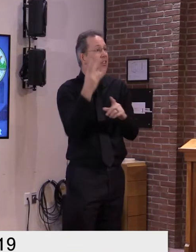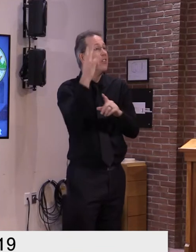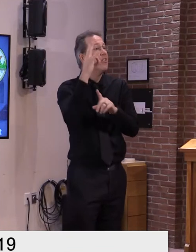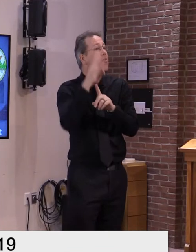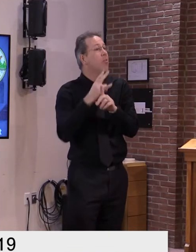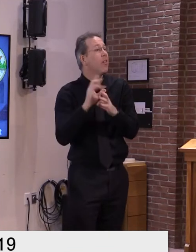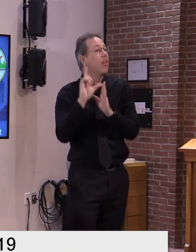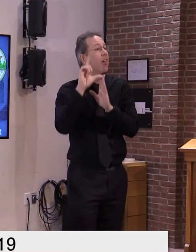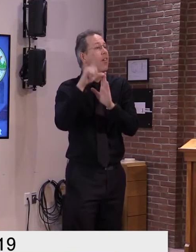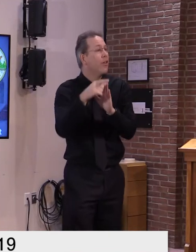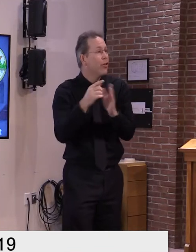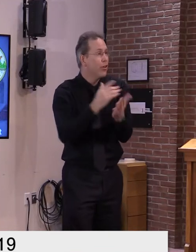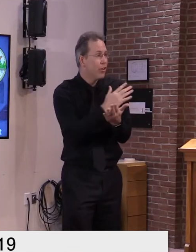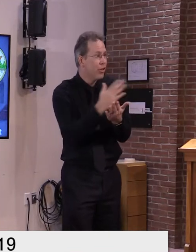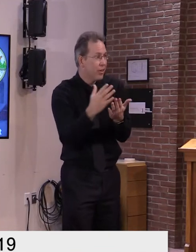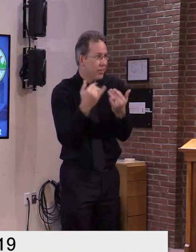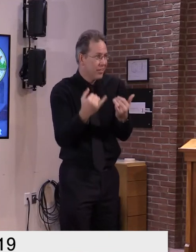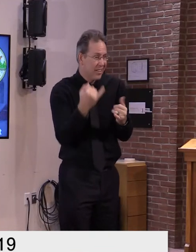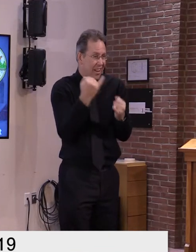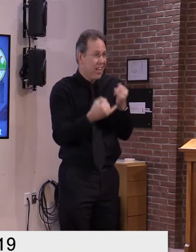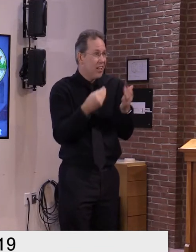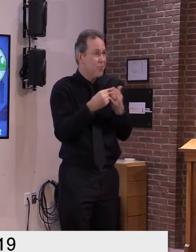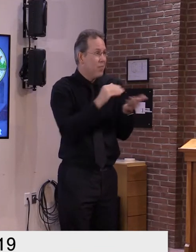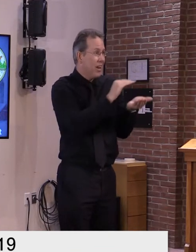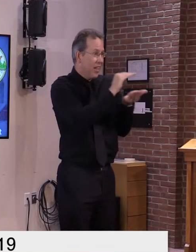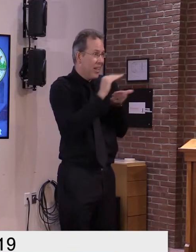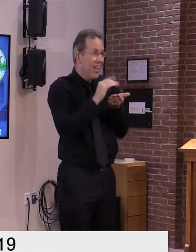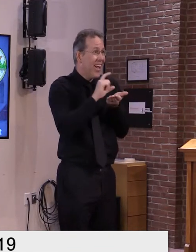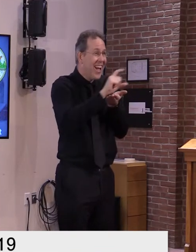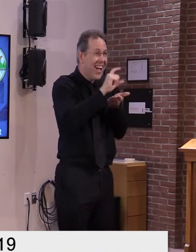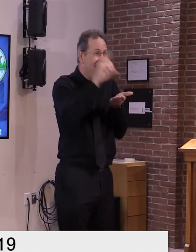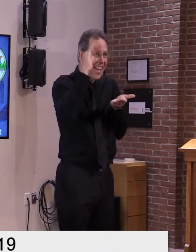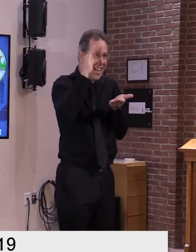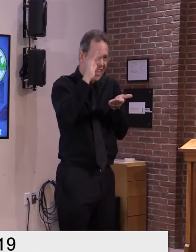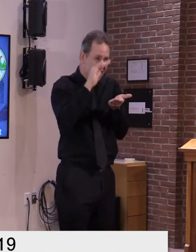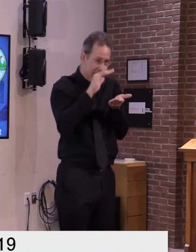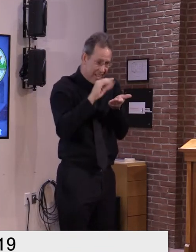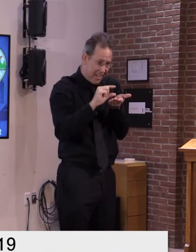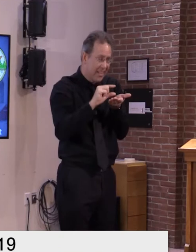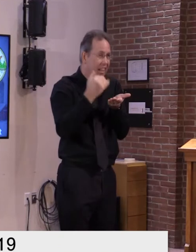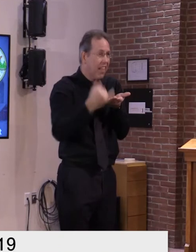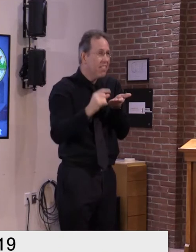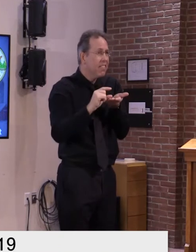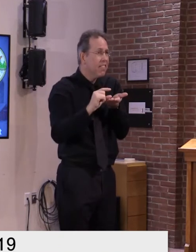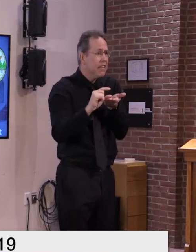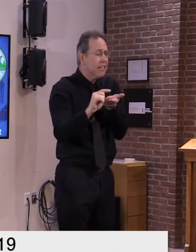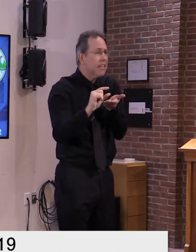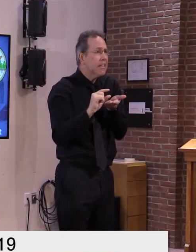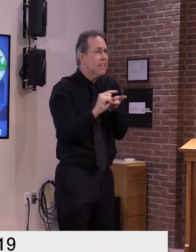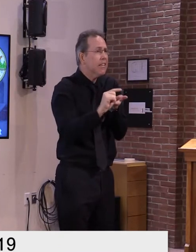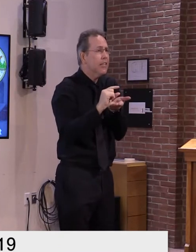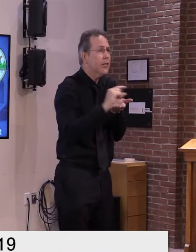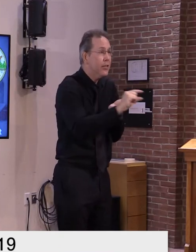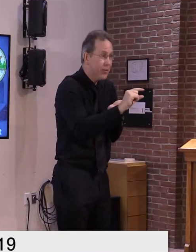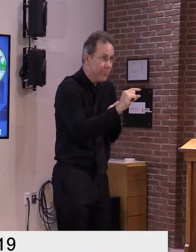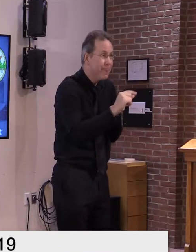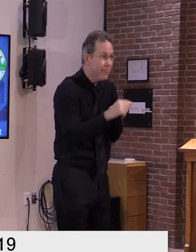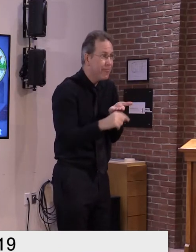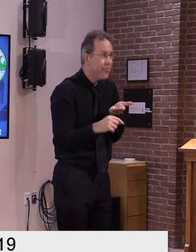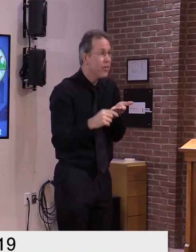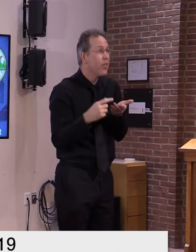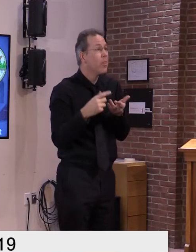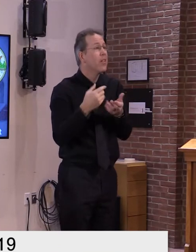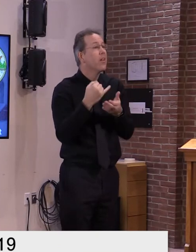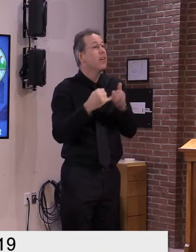those federal dollars are being distributed to businesses across the state. As I speak, checks are being